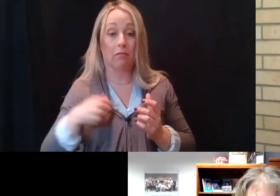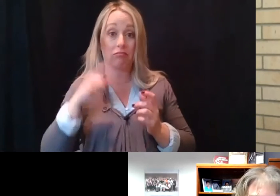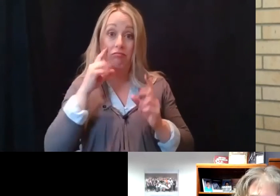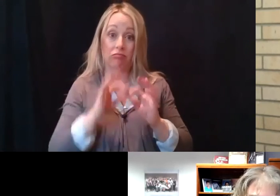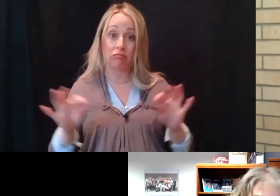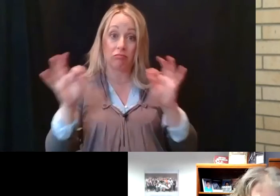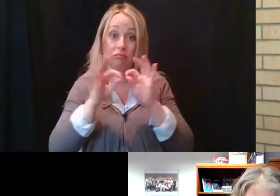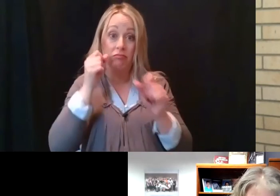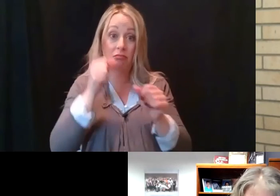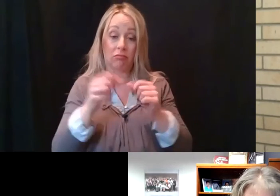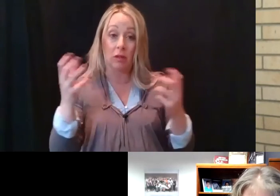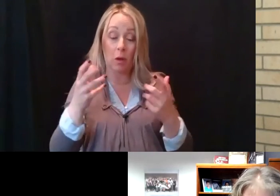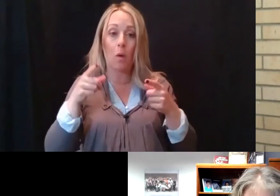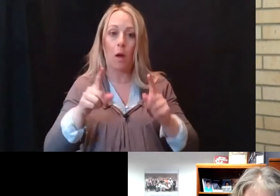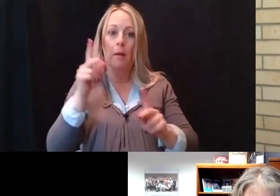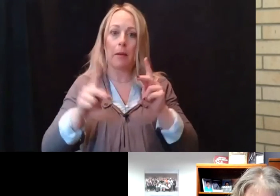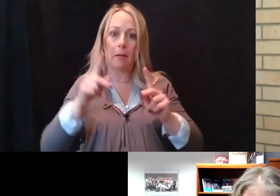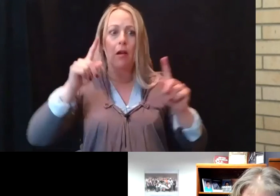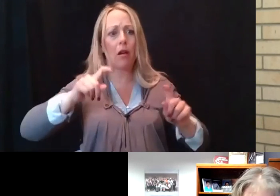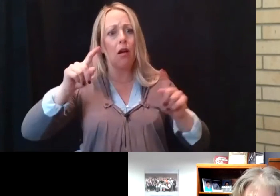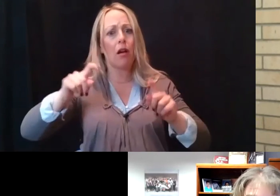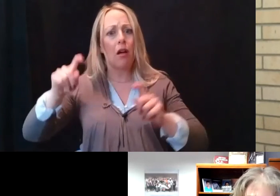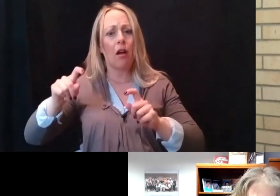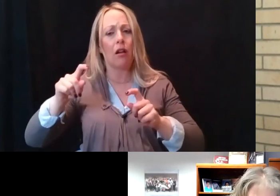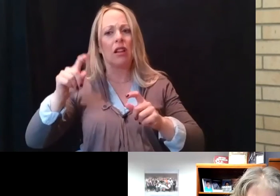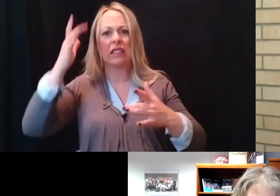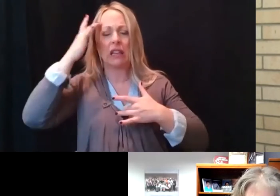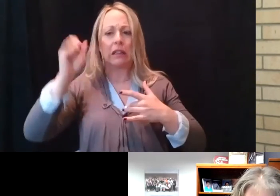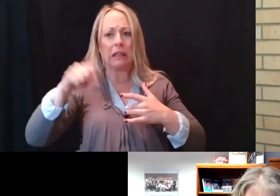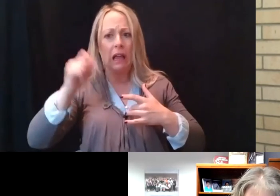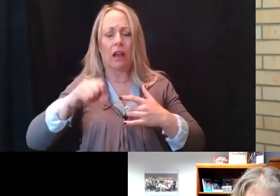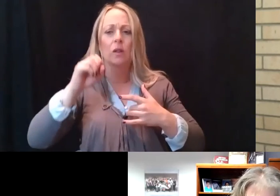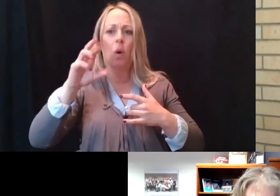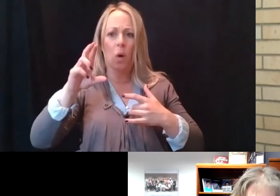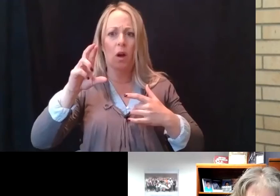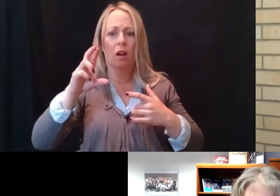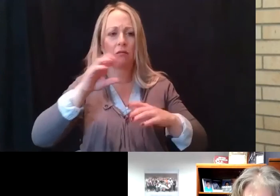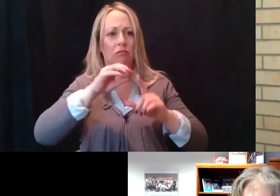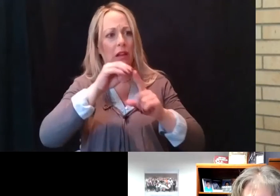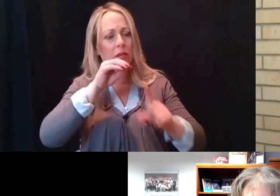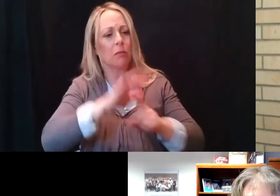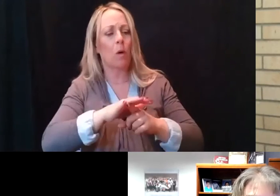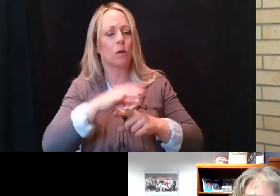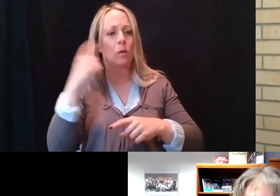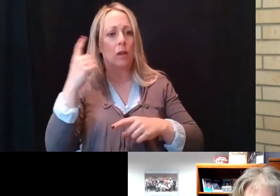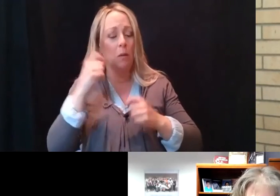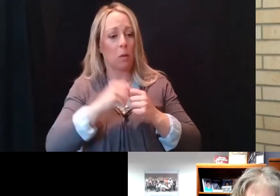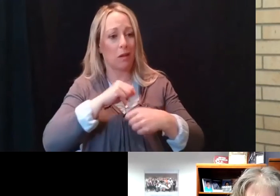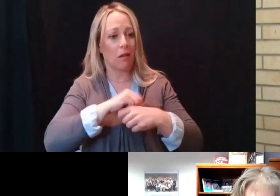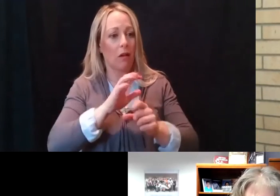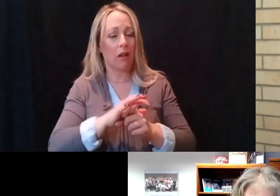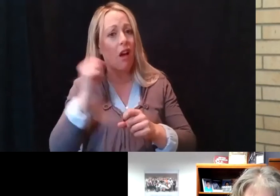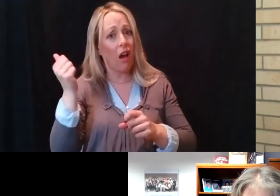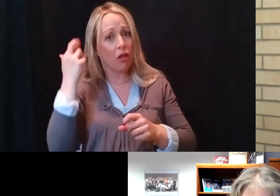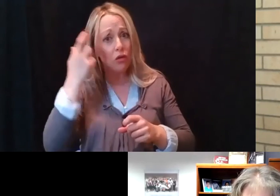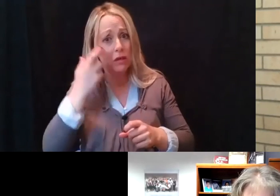remember that while people get tested because they are sick or because they've been exposed to somebody with COVID, there's other reasons